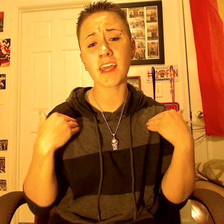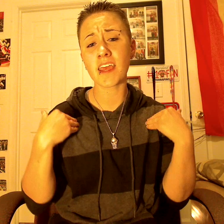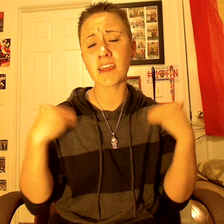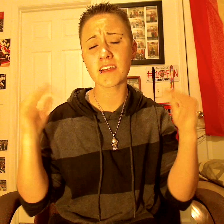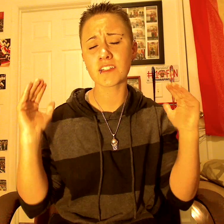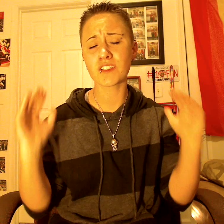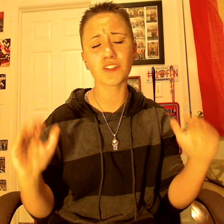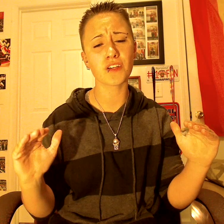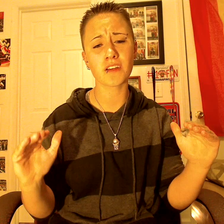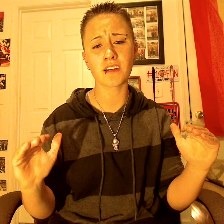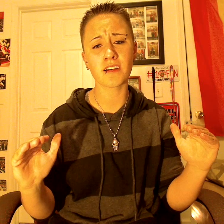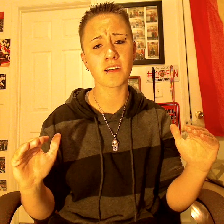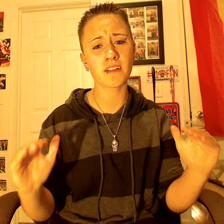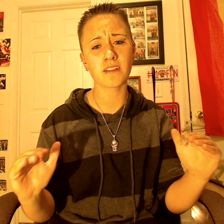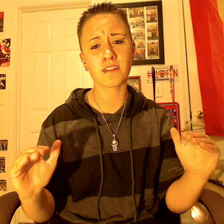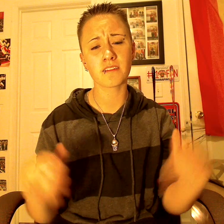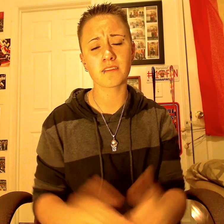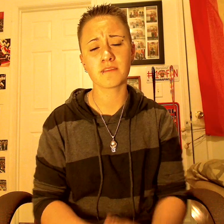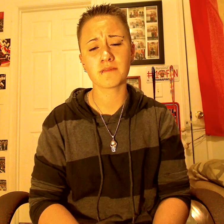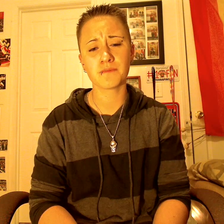Concrete angel.